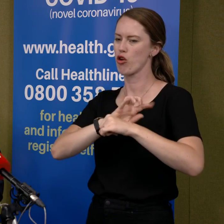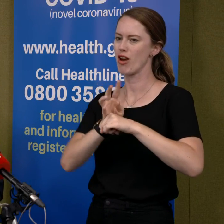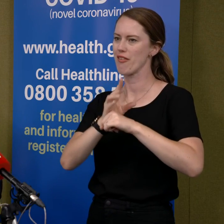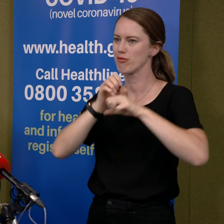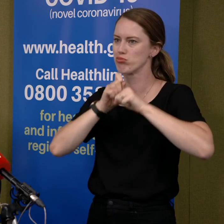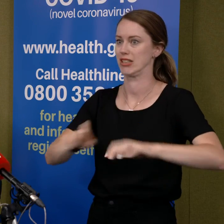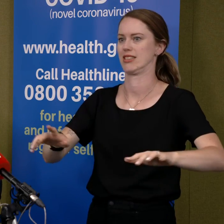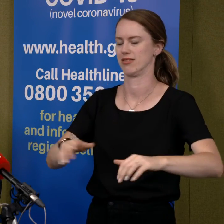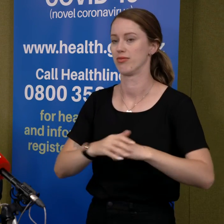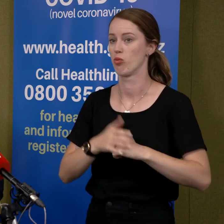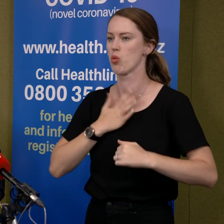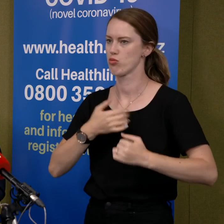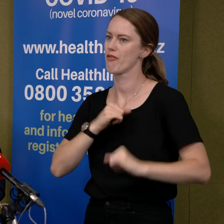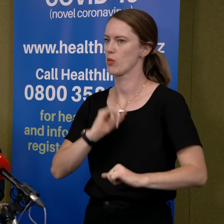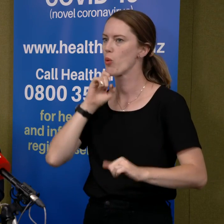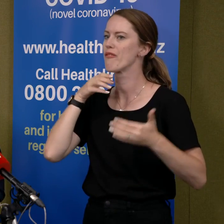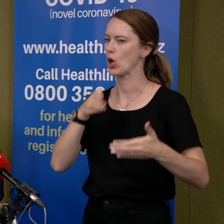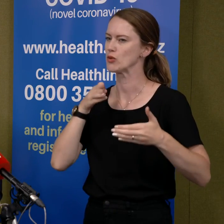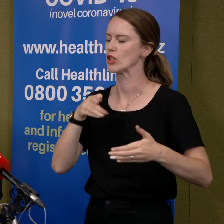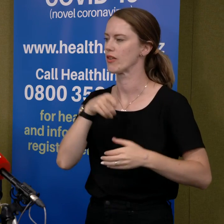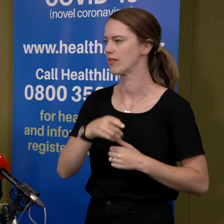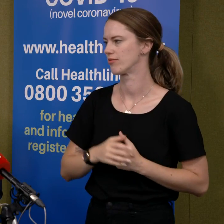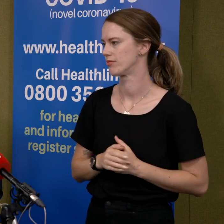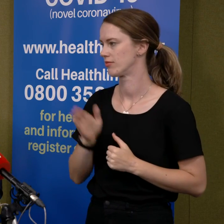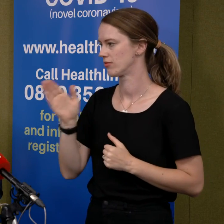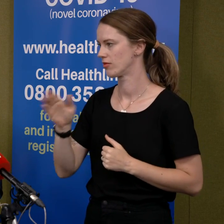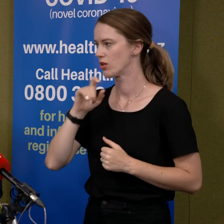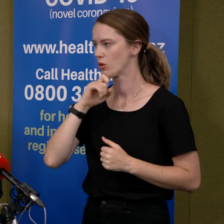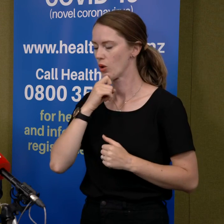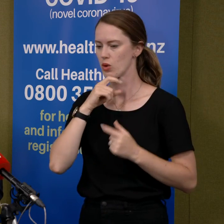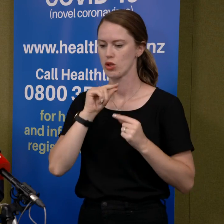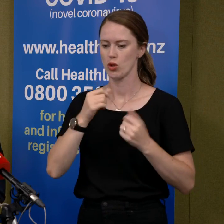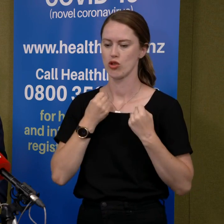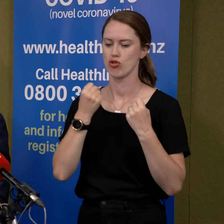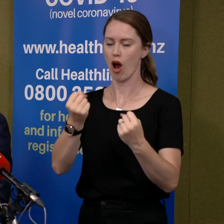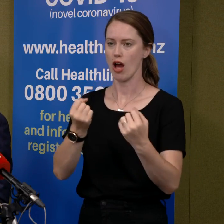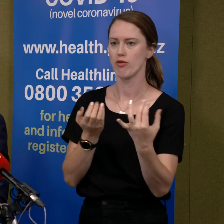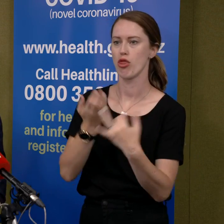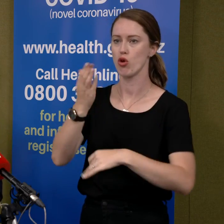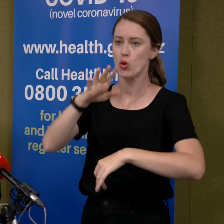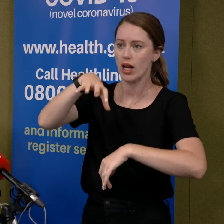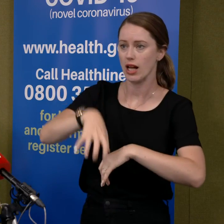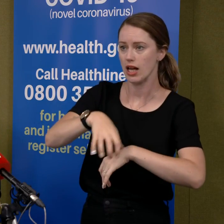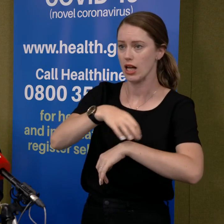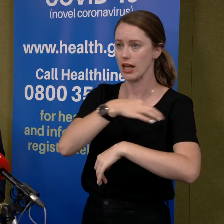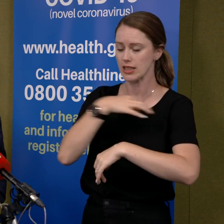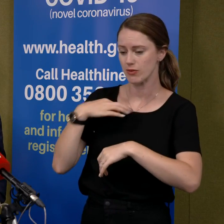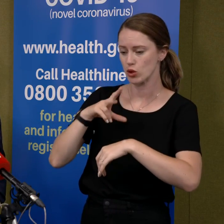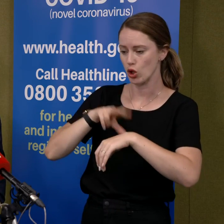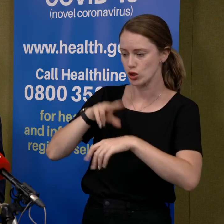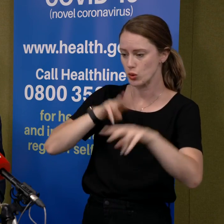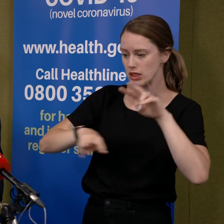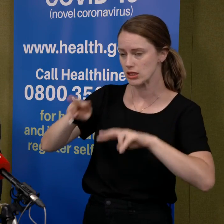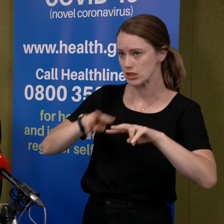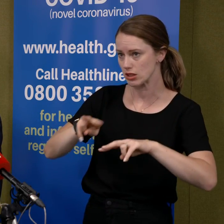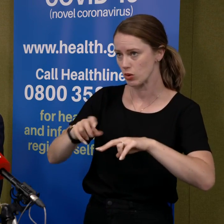transmission, and that's where we're really going to focus our efforts. Are you looking at doing drive-through clinics? What's the situation there? It's one of the options on the table. Our